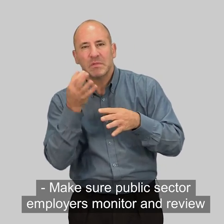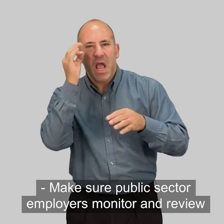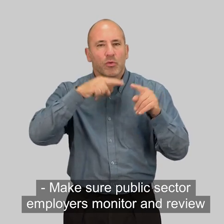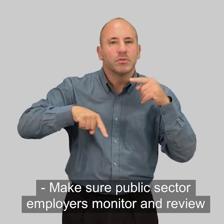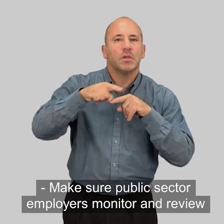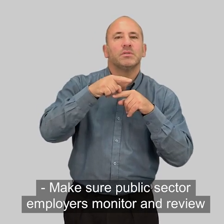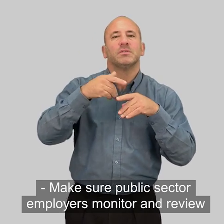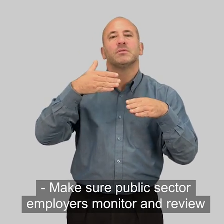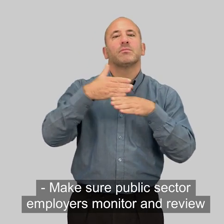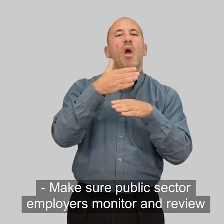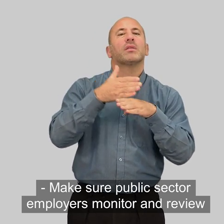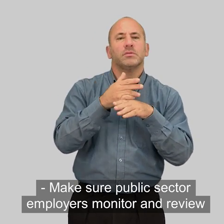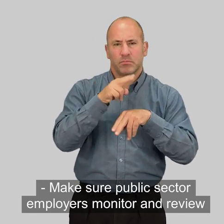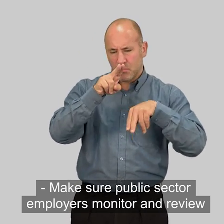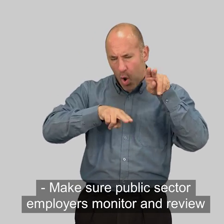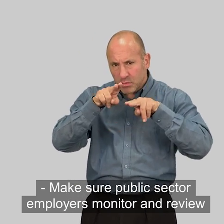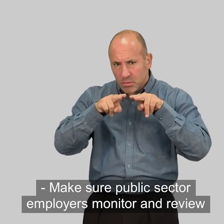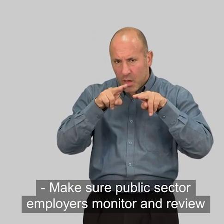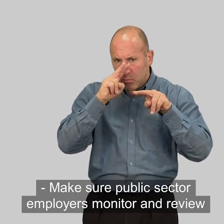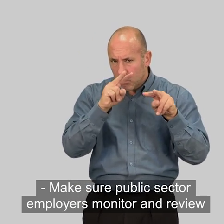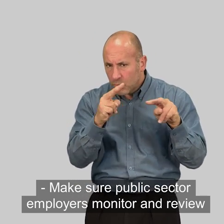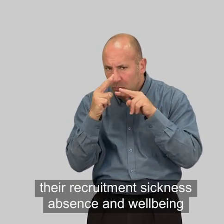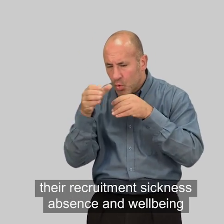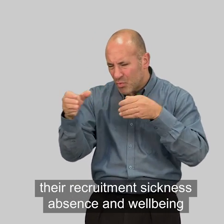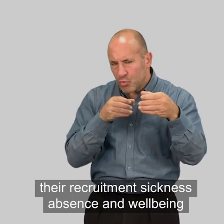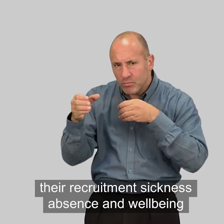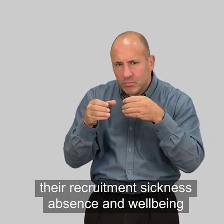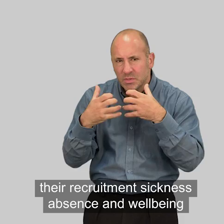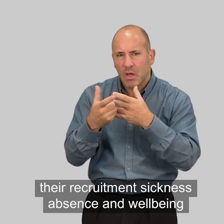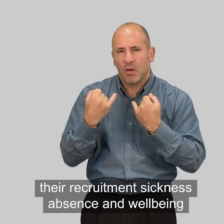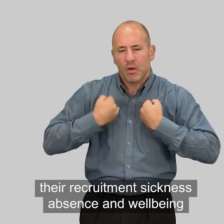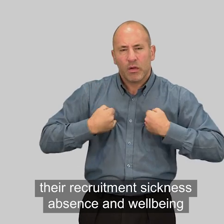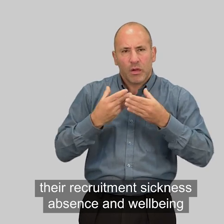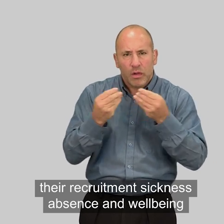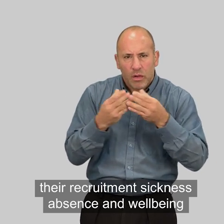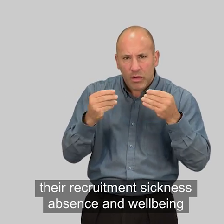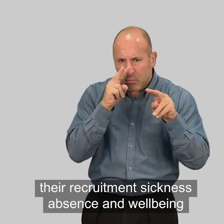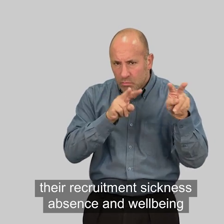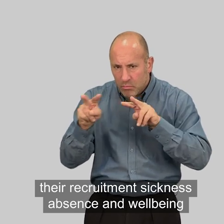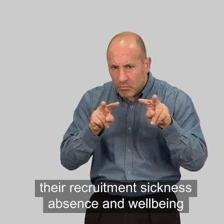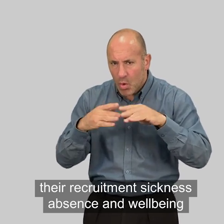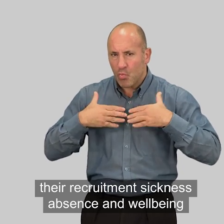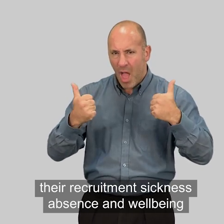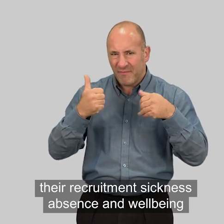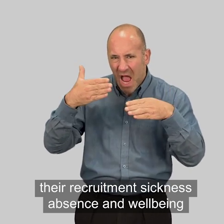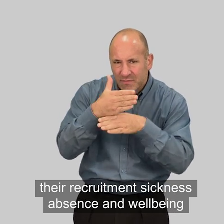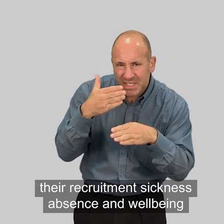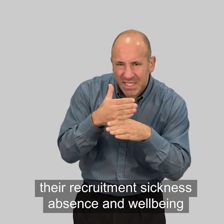make sure public sector employers monitor and review their recruitment sickness absence and well-being activities and take